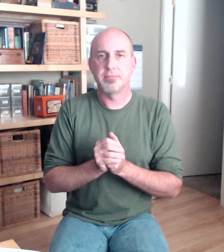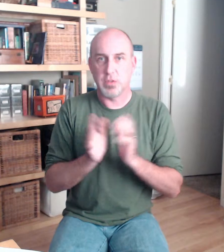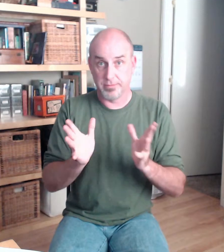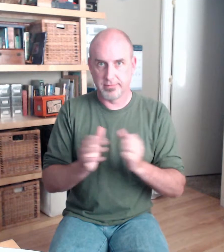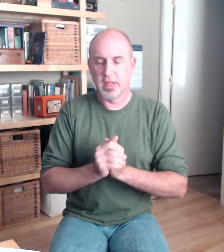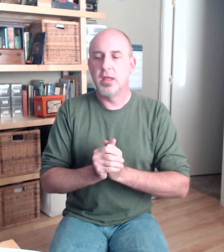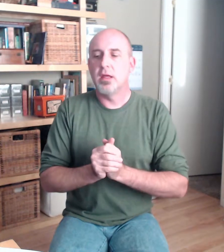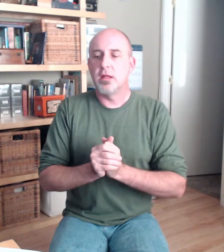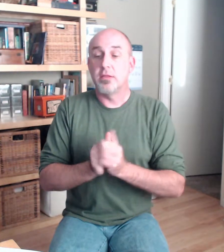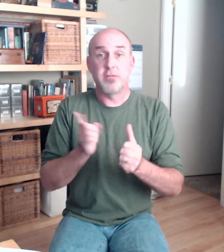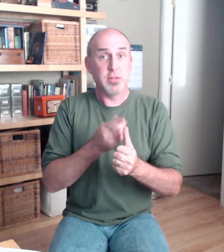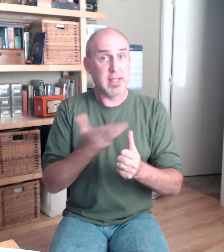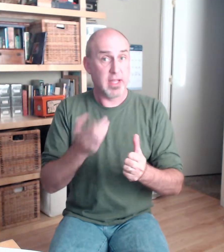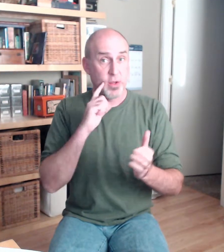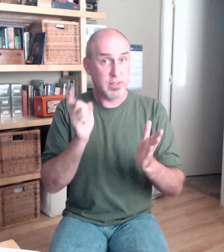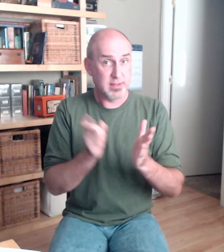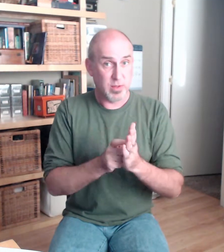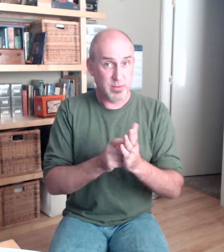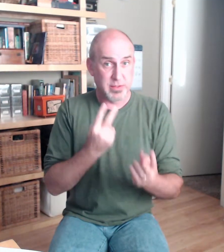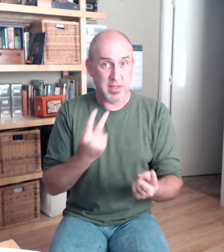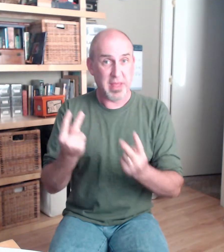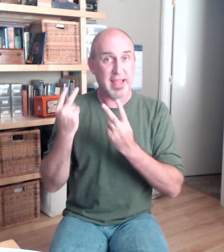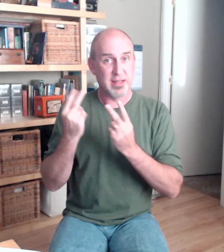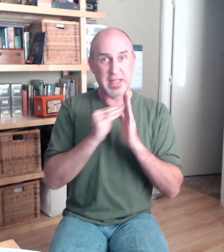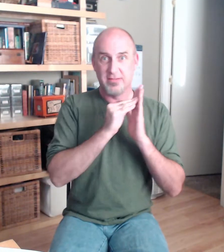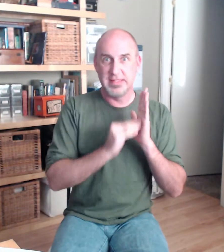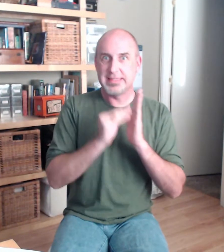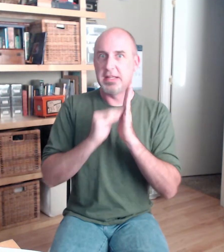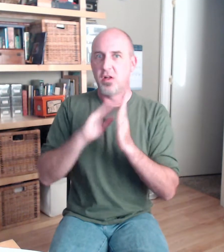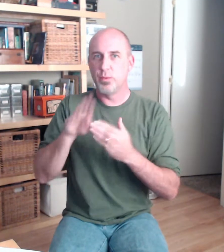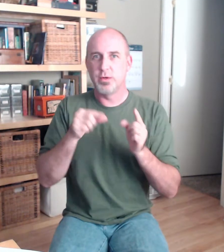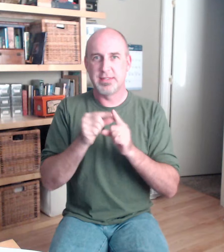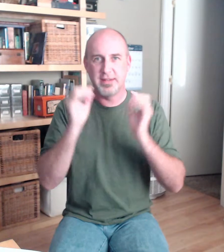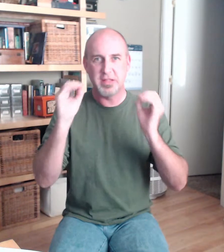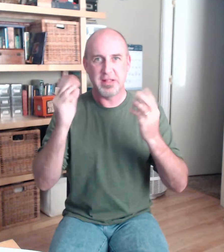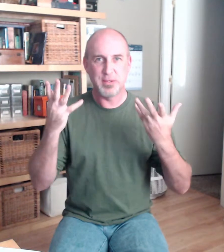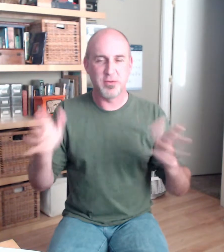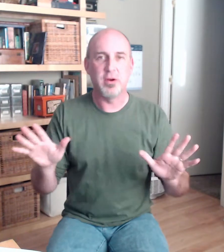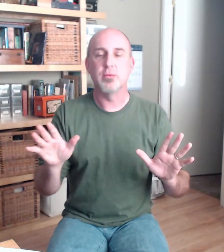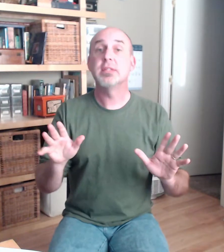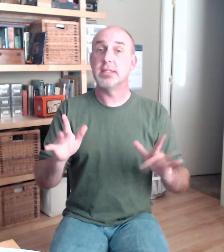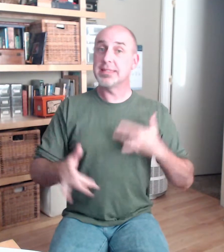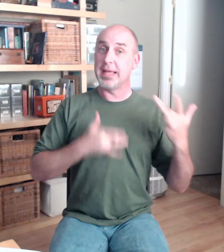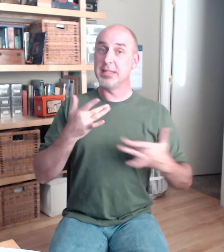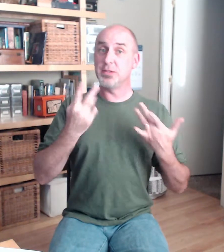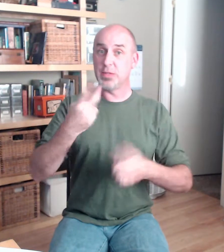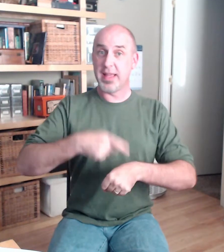So, the first thing I noticed while I was looking back, and I'm kind of listing all the words that I've taught so far, was I did excited 2